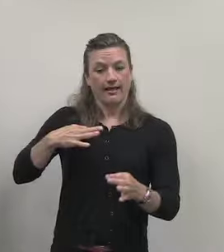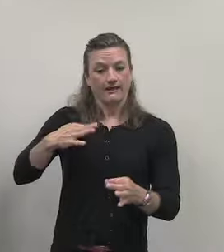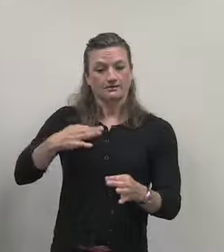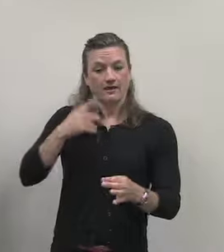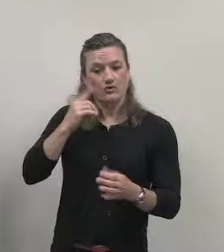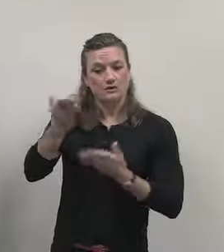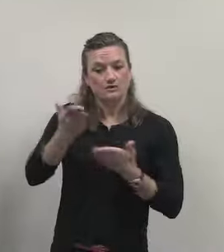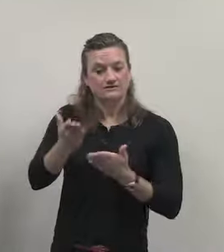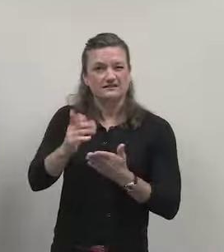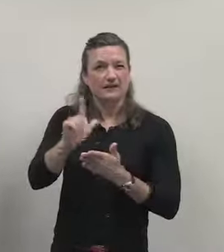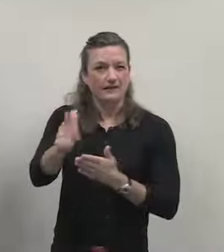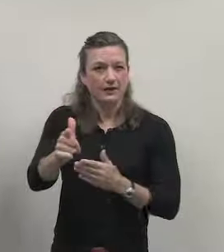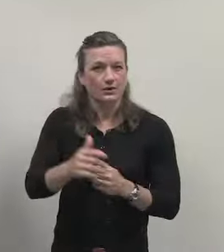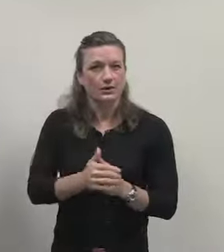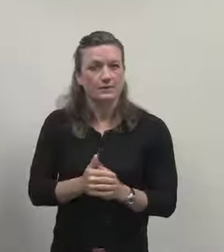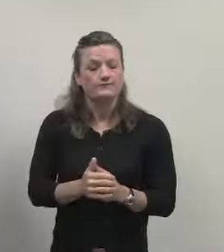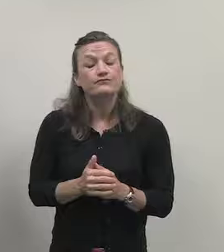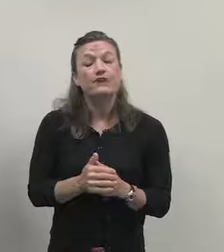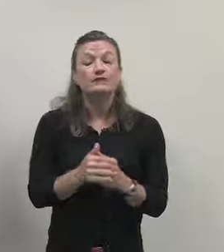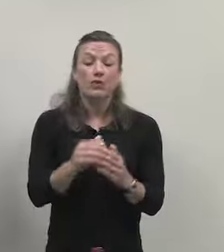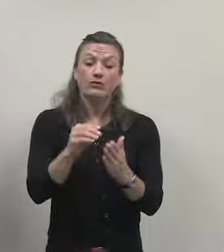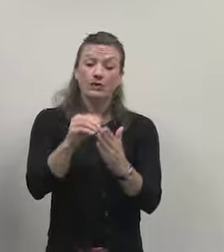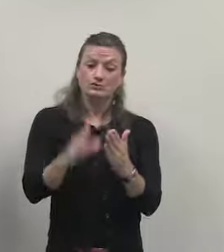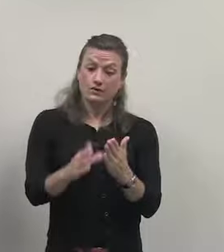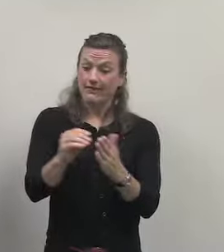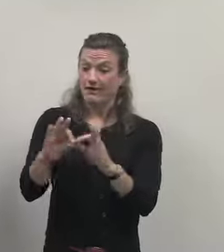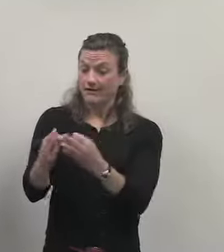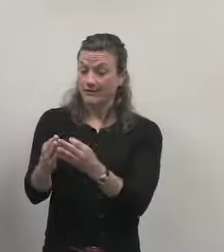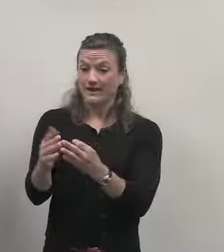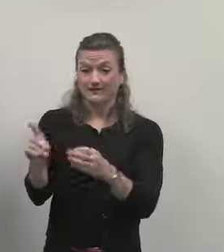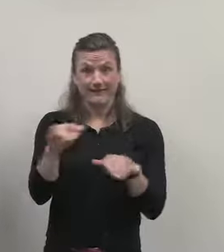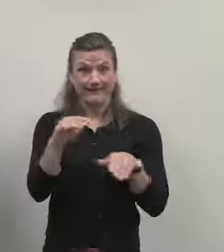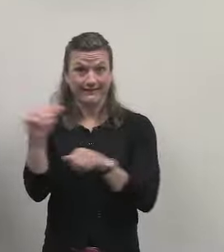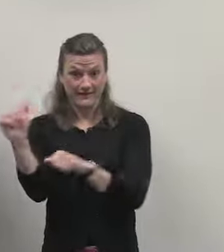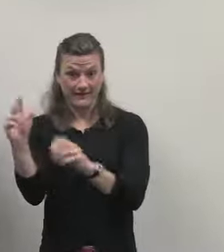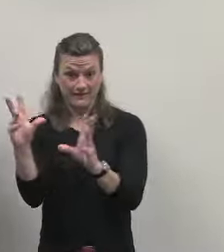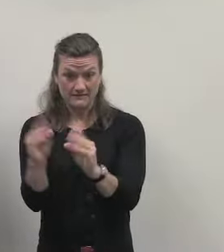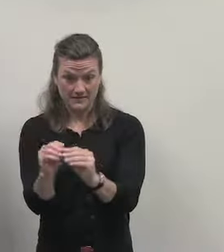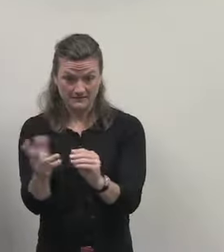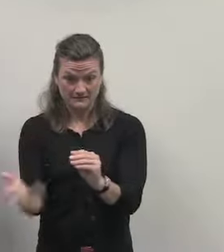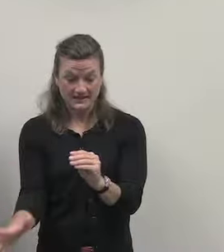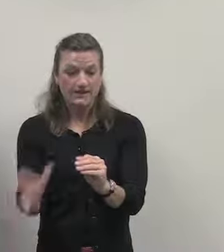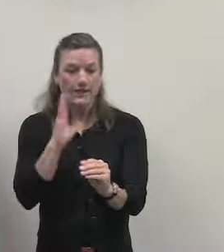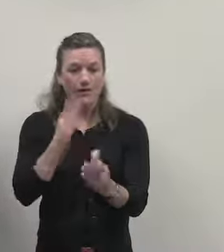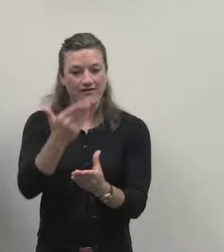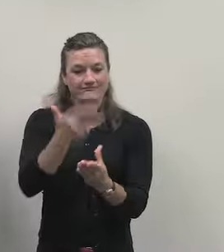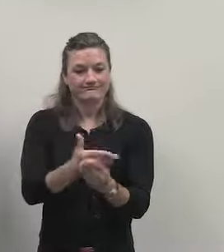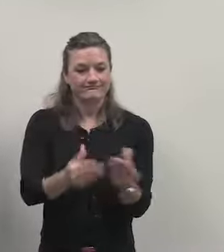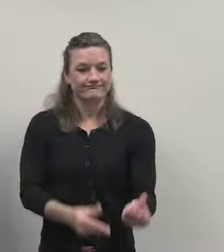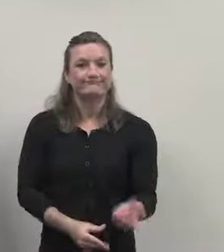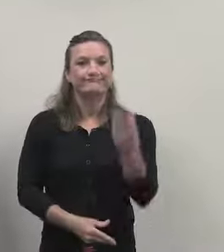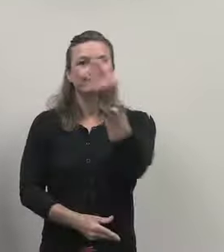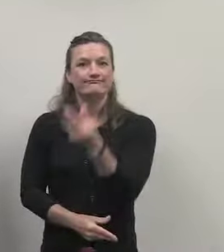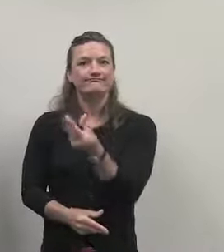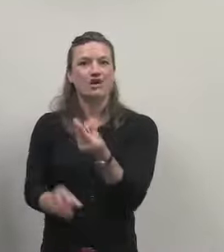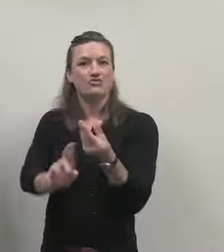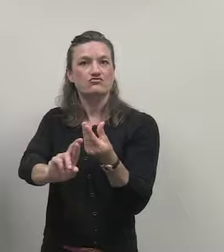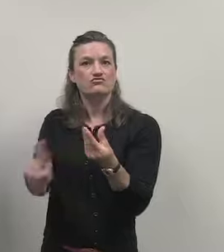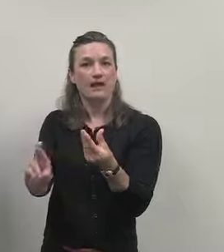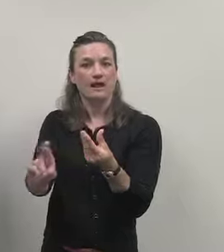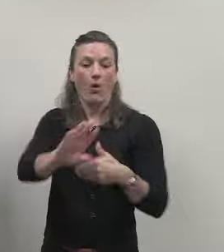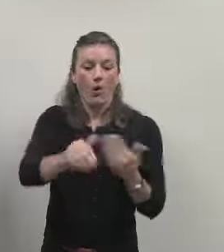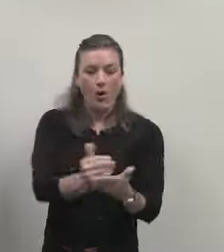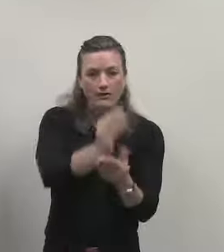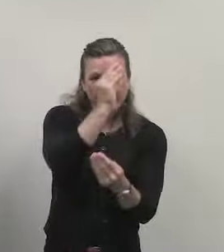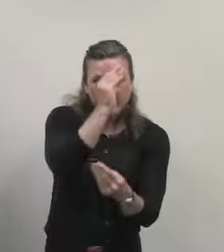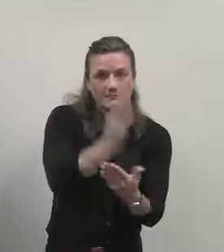point. So when the student and their family leaves, they'll have a notebook or a folder with